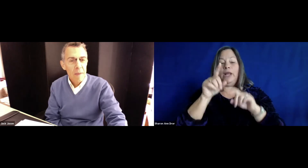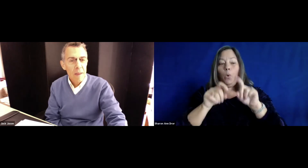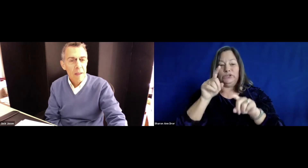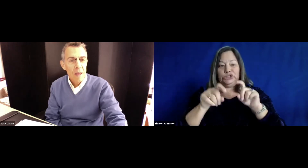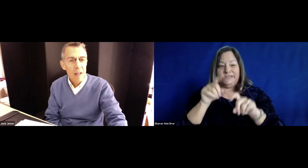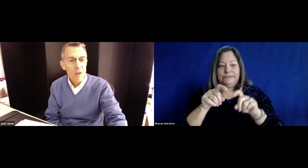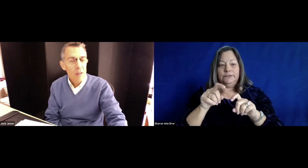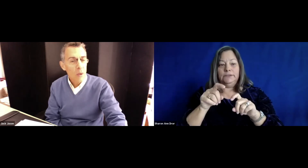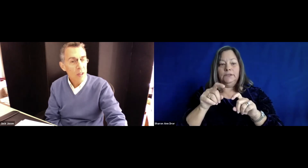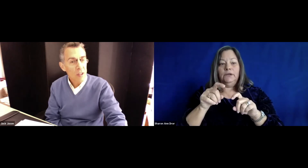And if you have any questions,